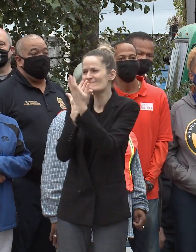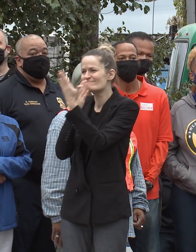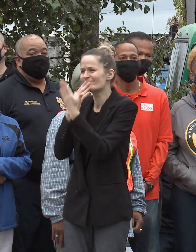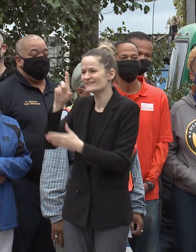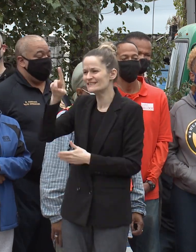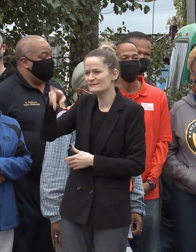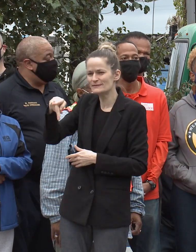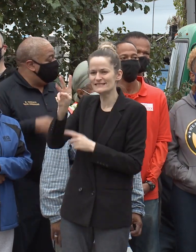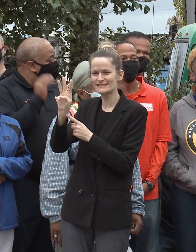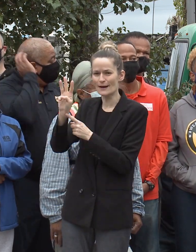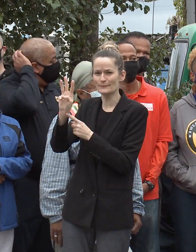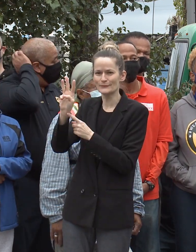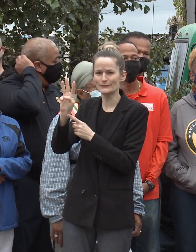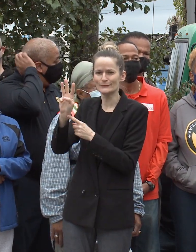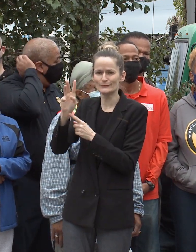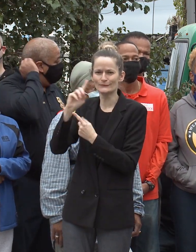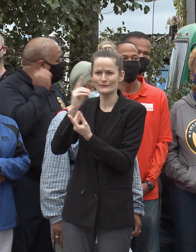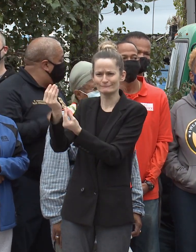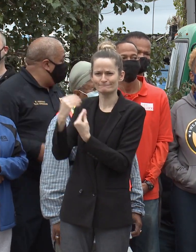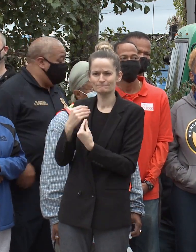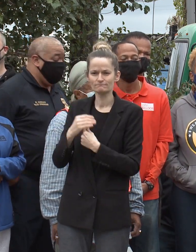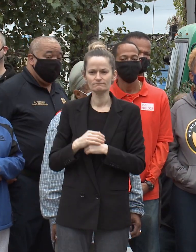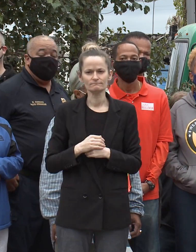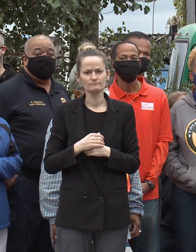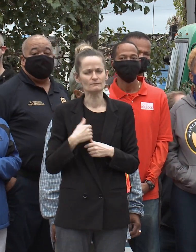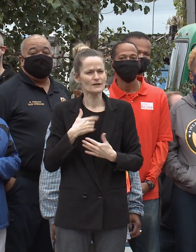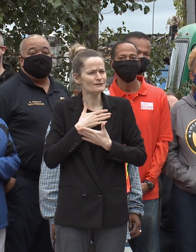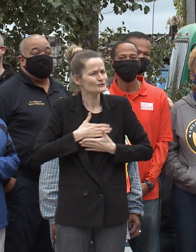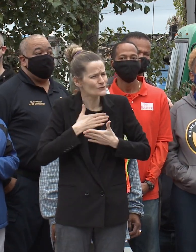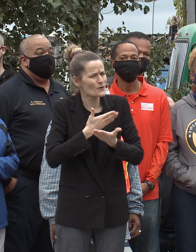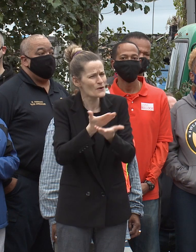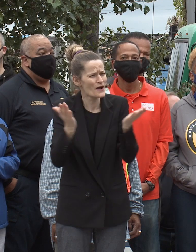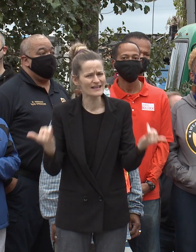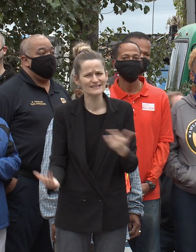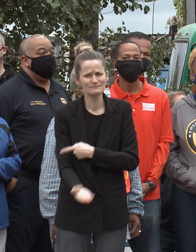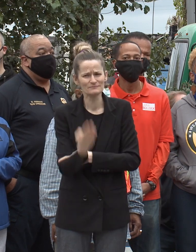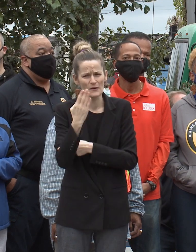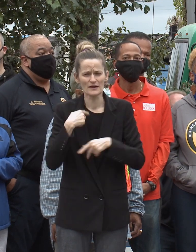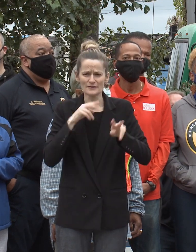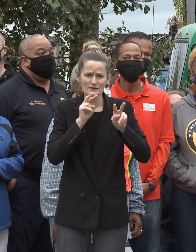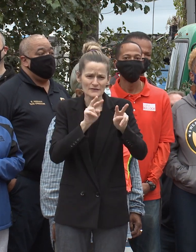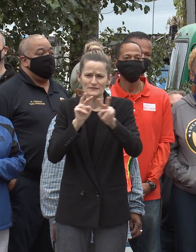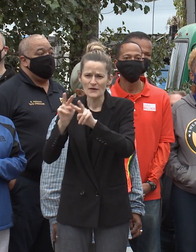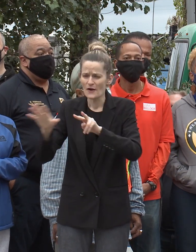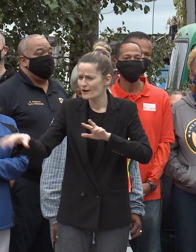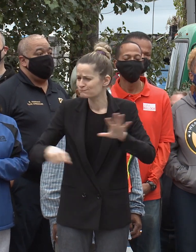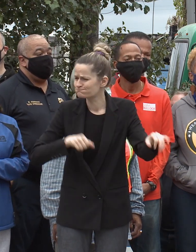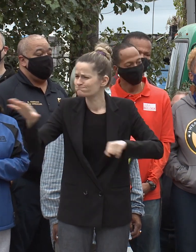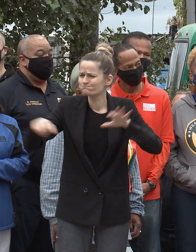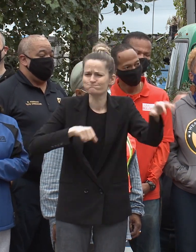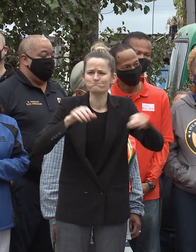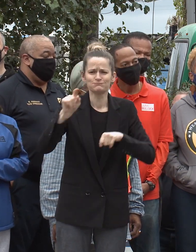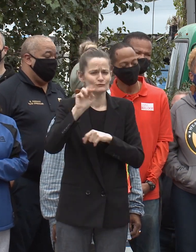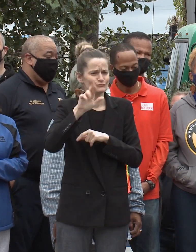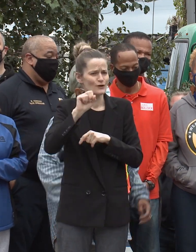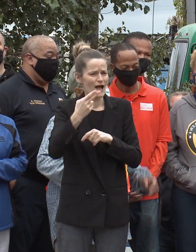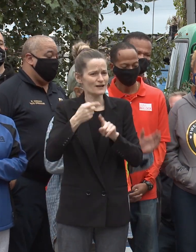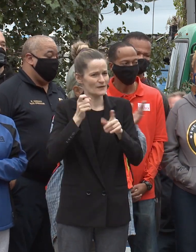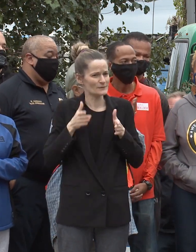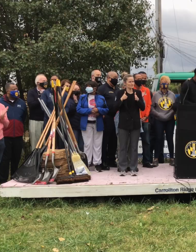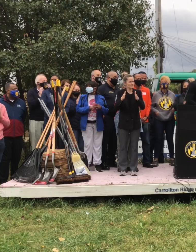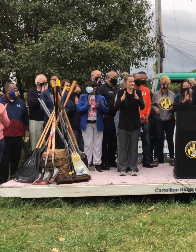well. Enjoy this morning. I'm looking forward to getting some trash off our streets. Thank you all again for being here.